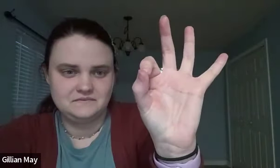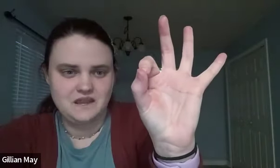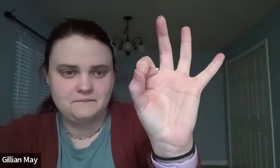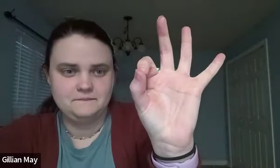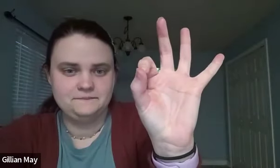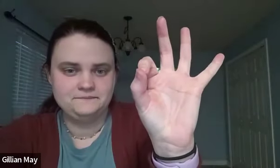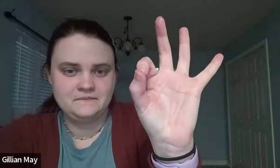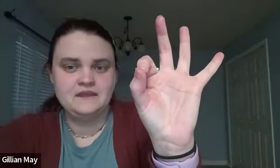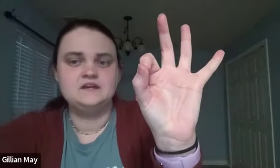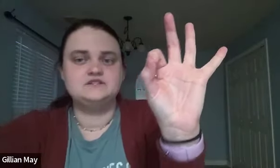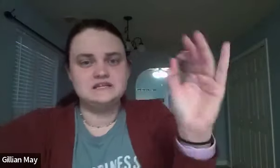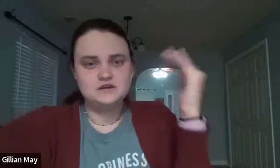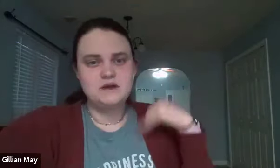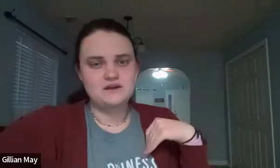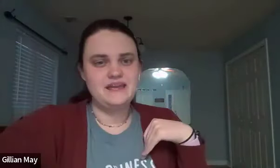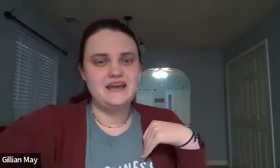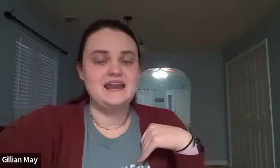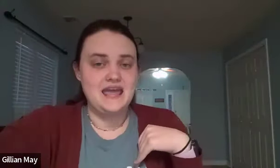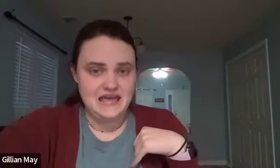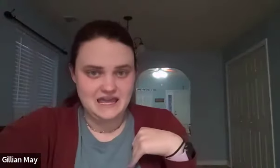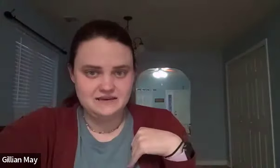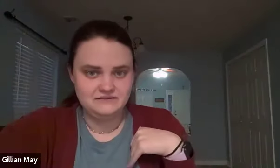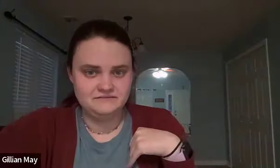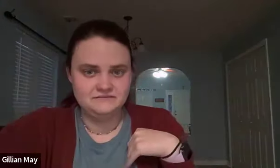Okay. So let's go back. We had A.